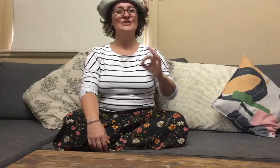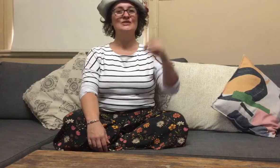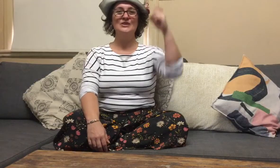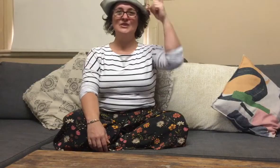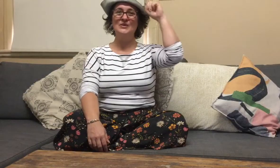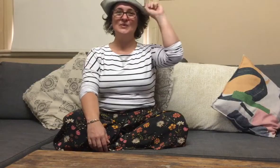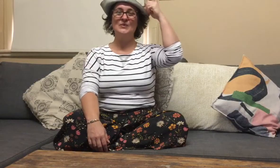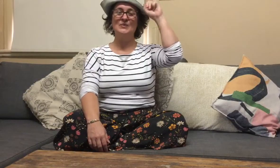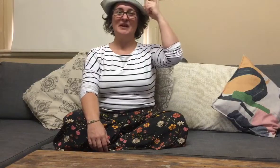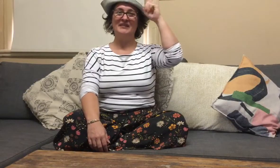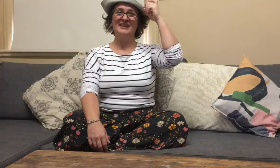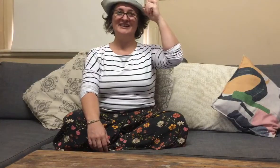Don't worry